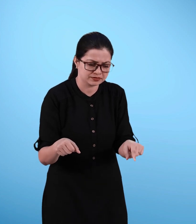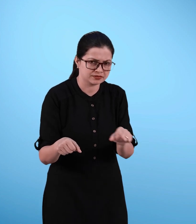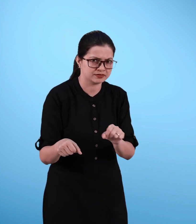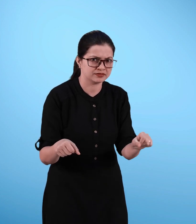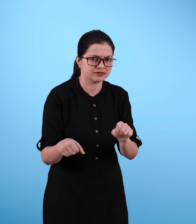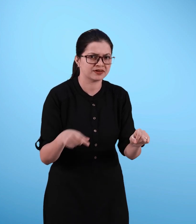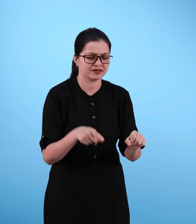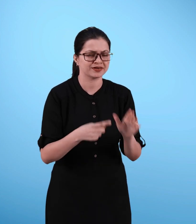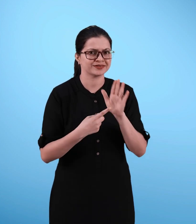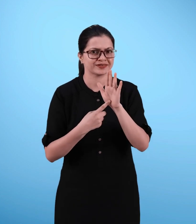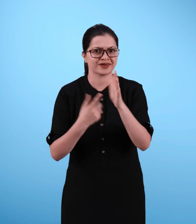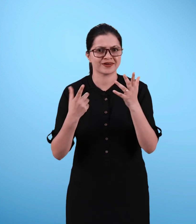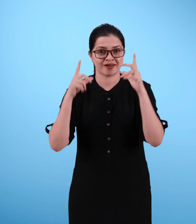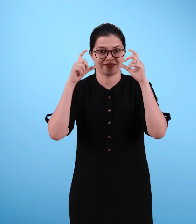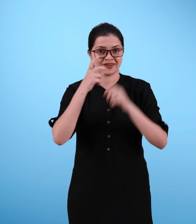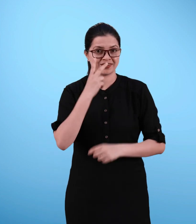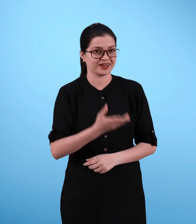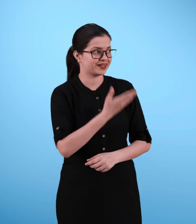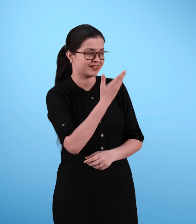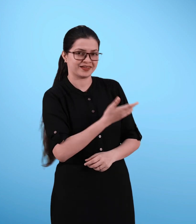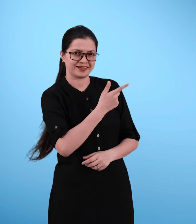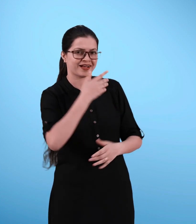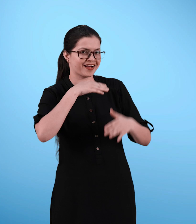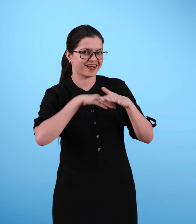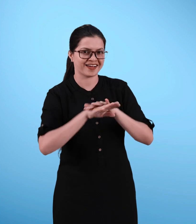length with your nail as shown in figure 3.4.